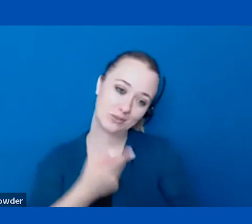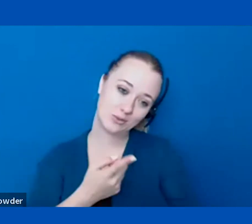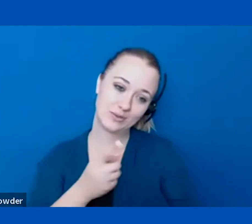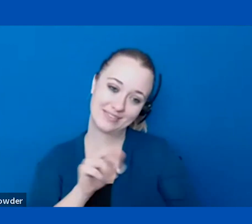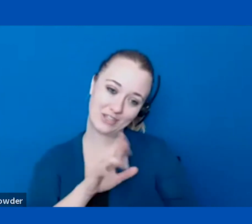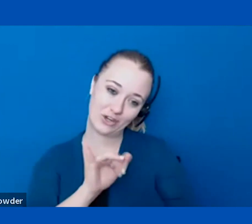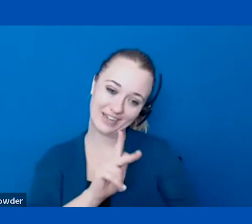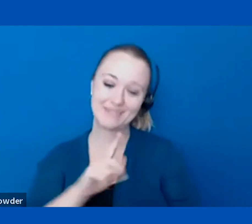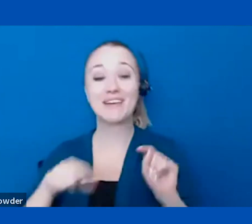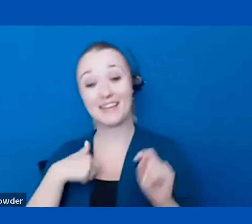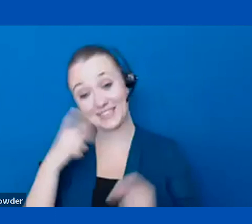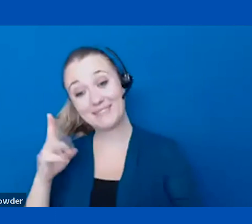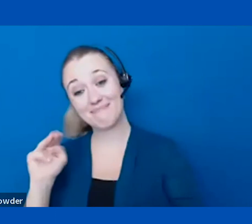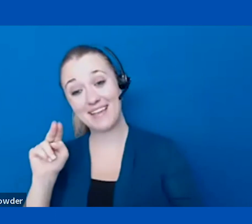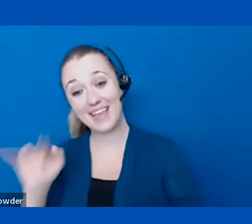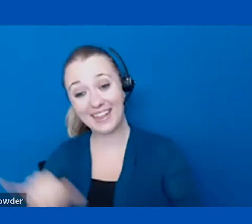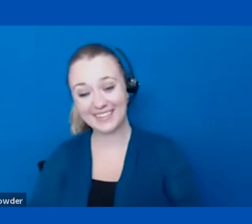Manny.